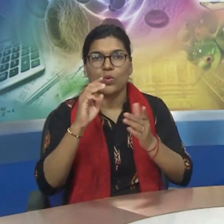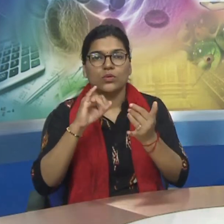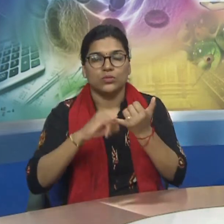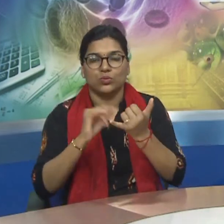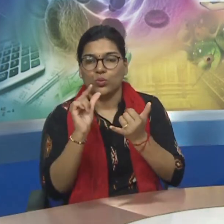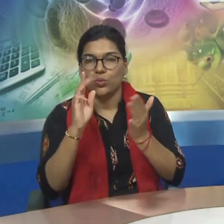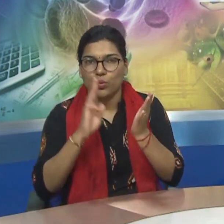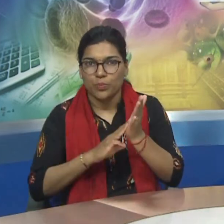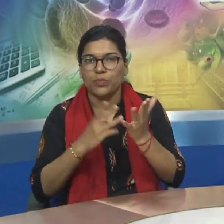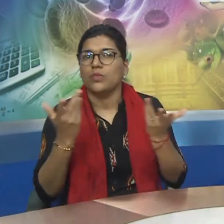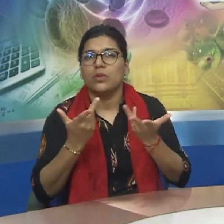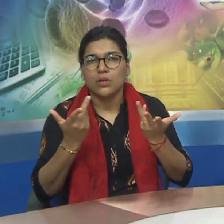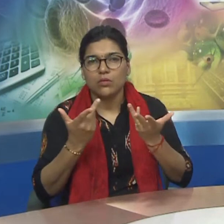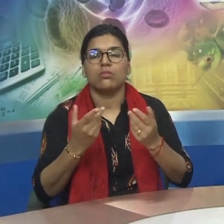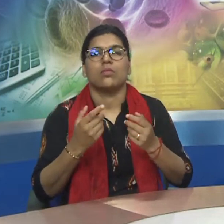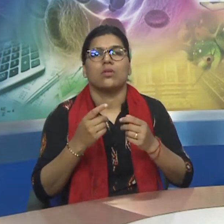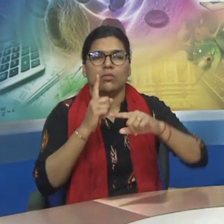This word is auto sum.